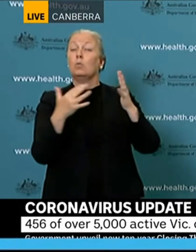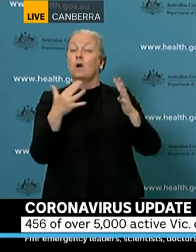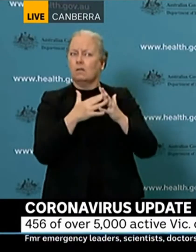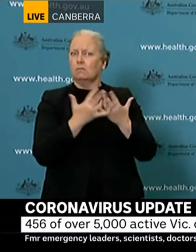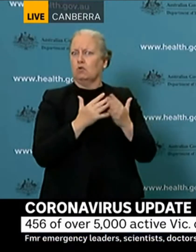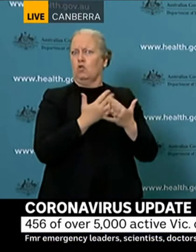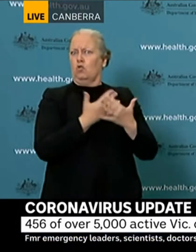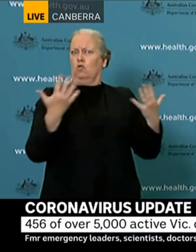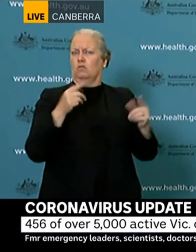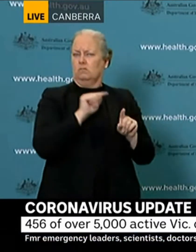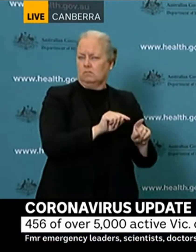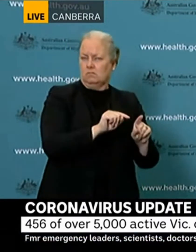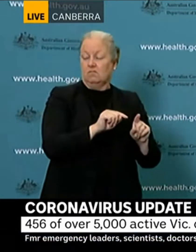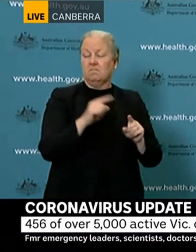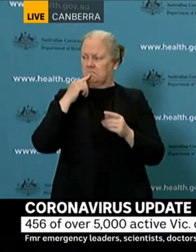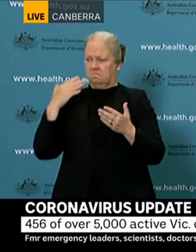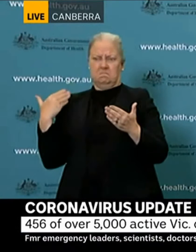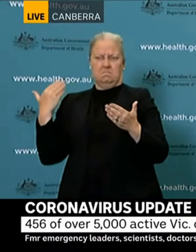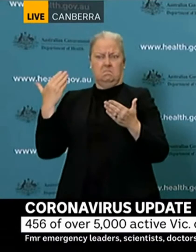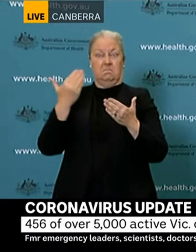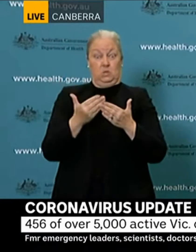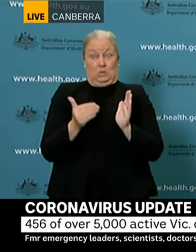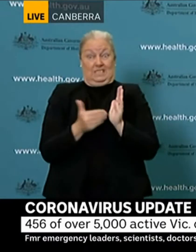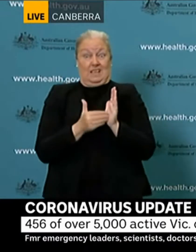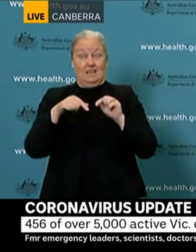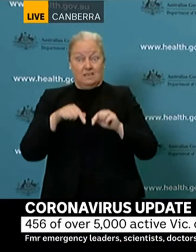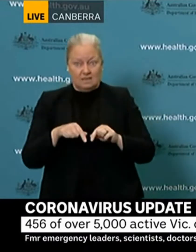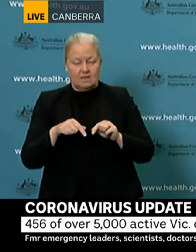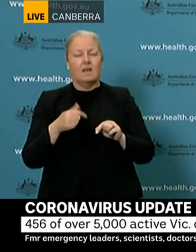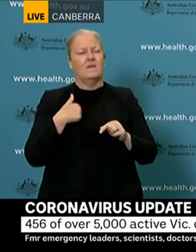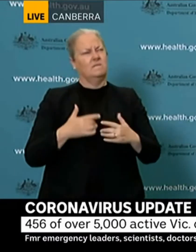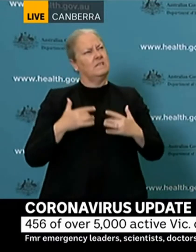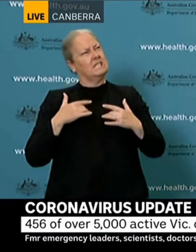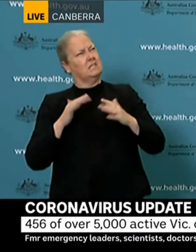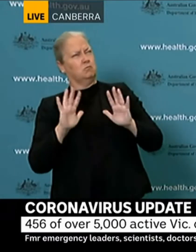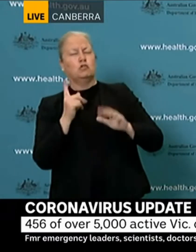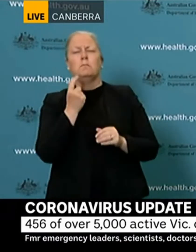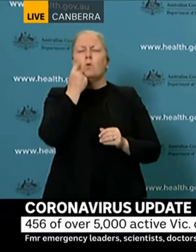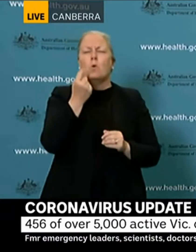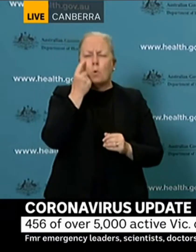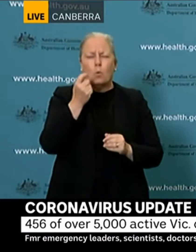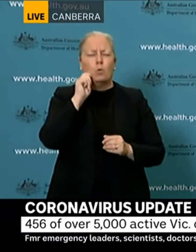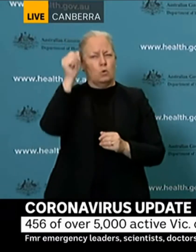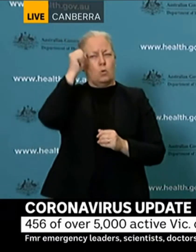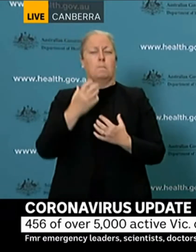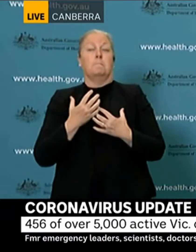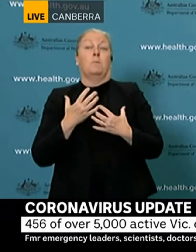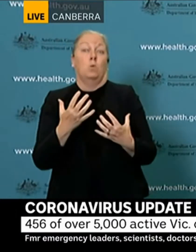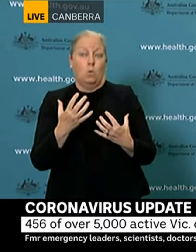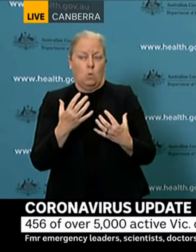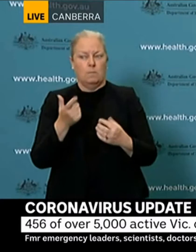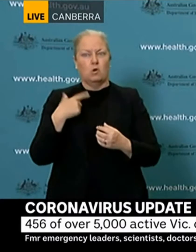Up until today, that's been, and I'm confident by tomorrow we'll have much more information about those